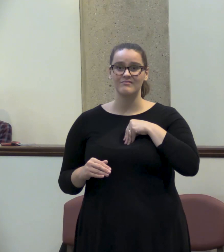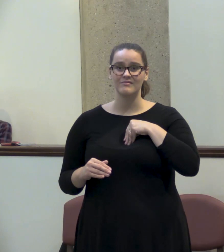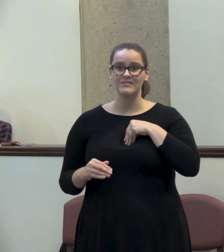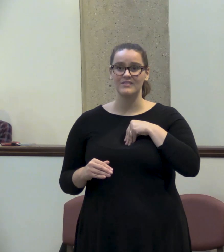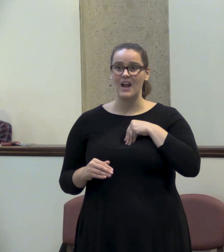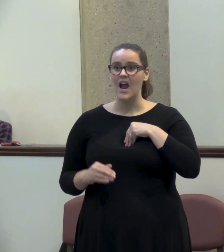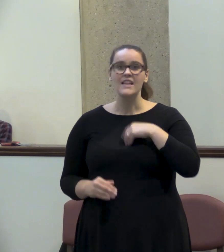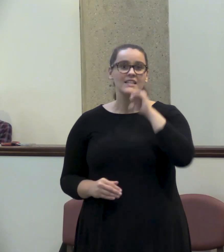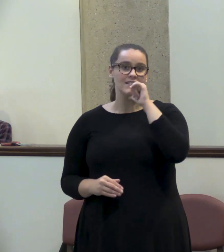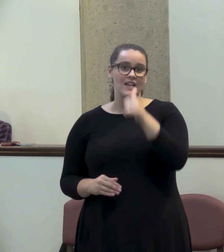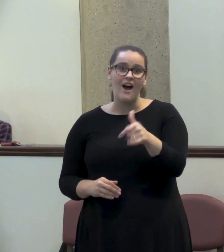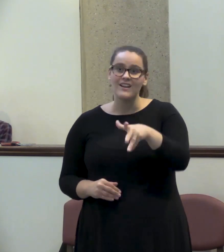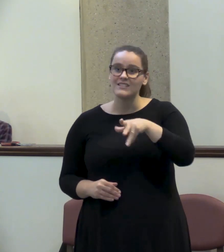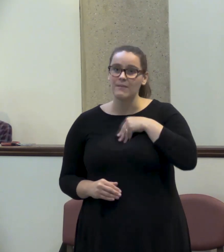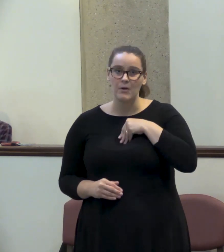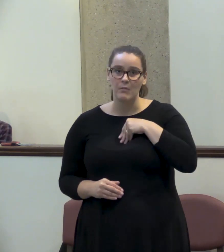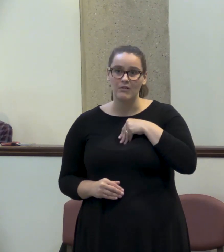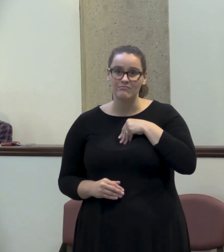2024.